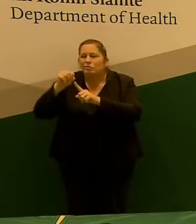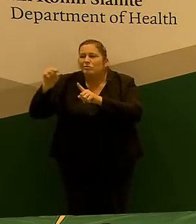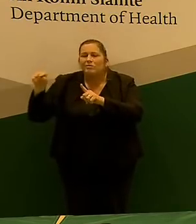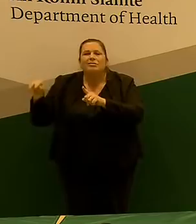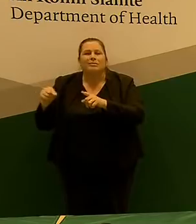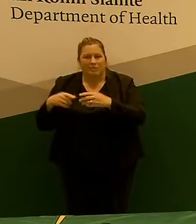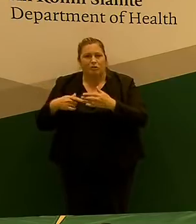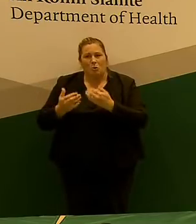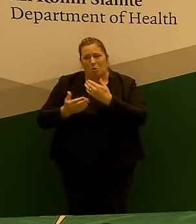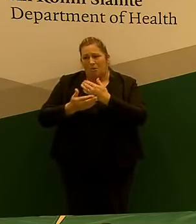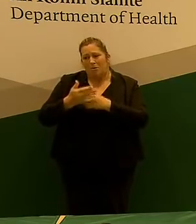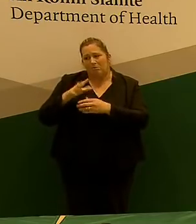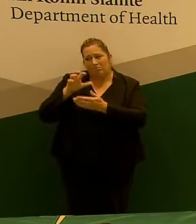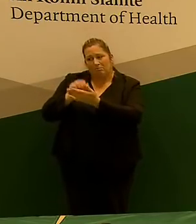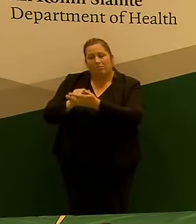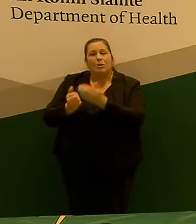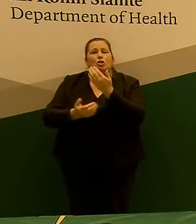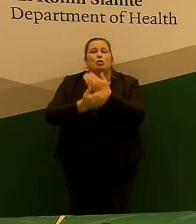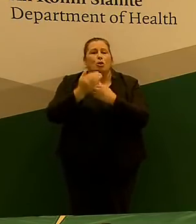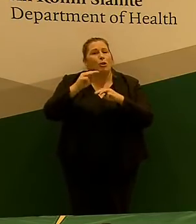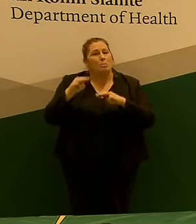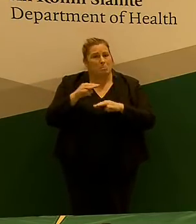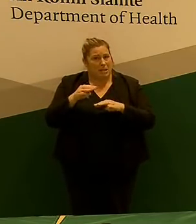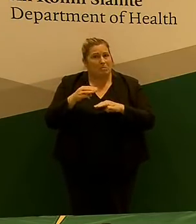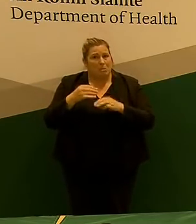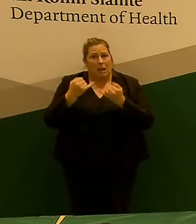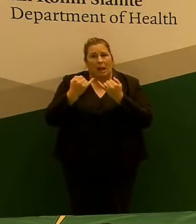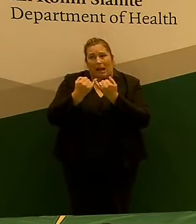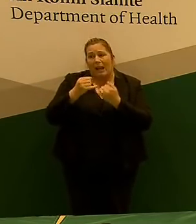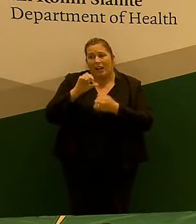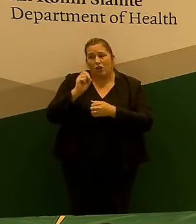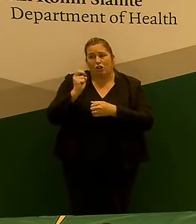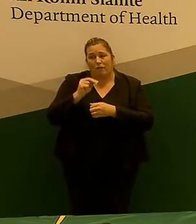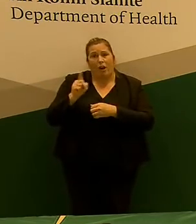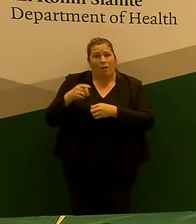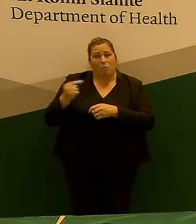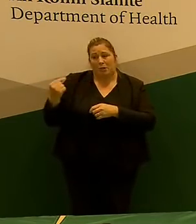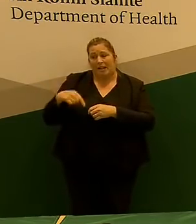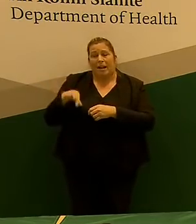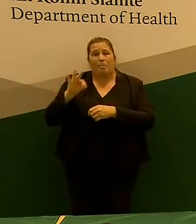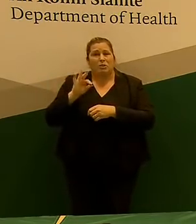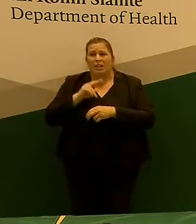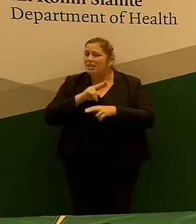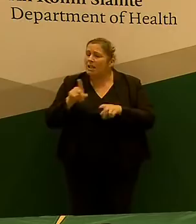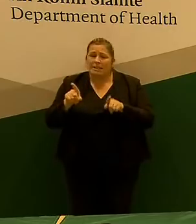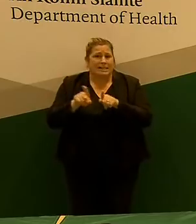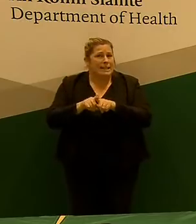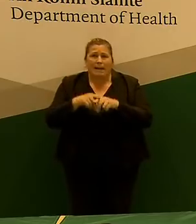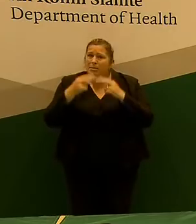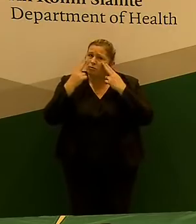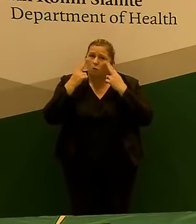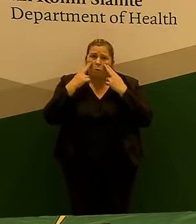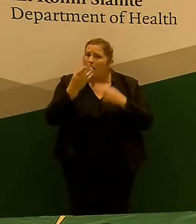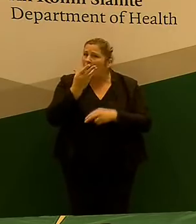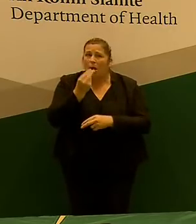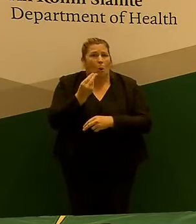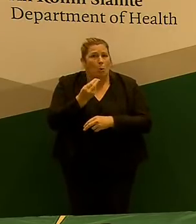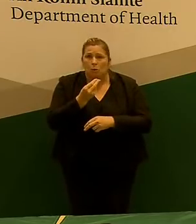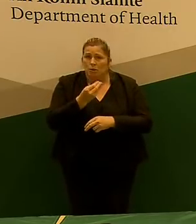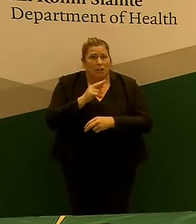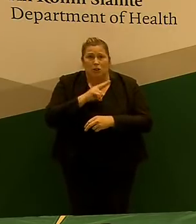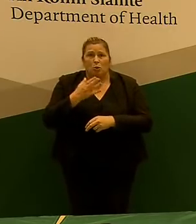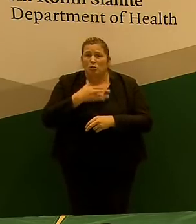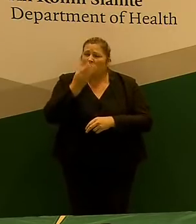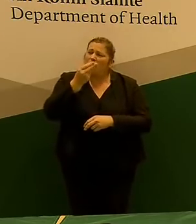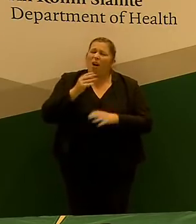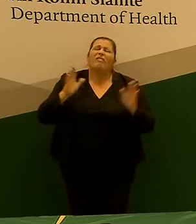young people, fit people, like we heard from Siobhan the other day. It's not the same as a common cold. It's not a given that you'll bounce back